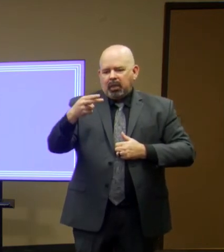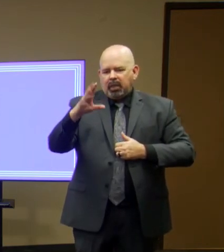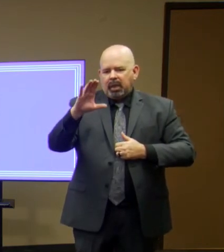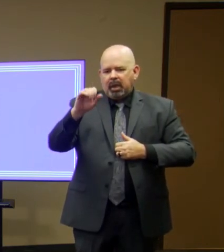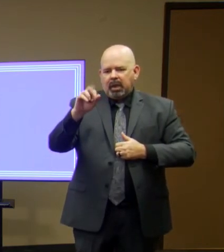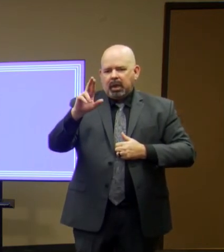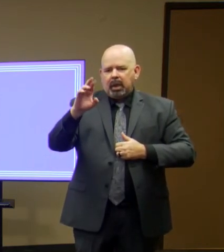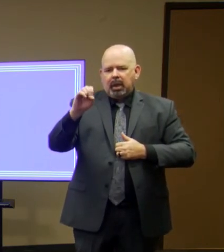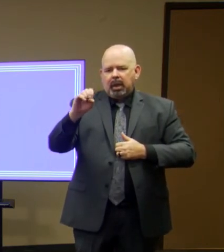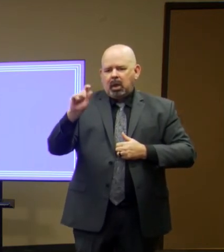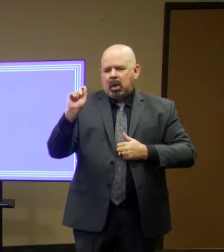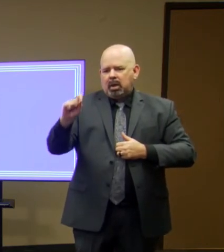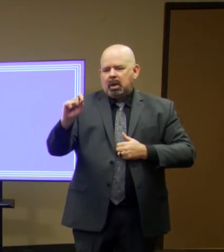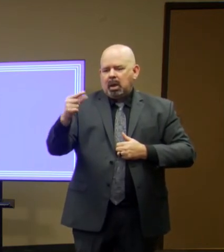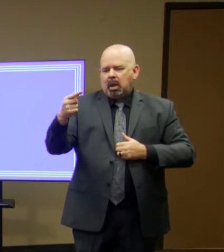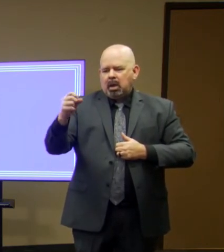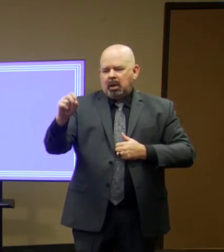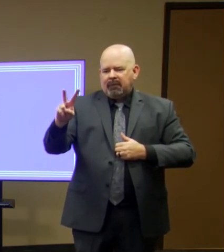is